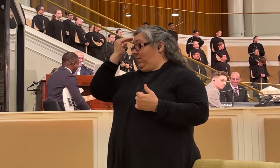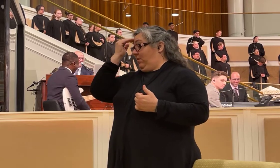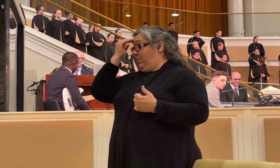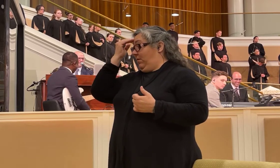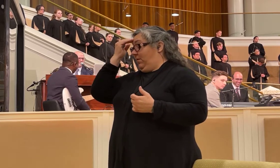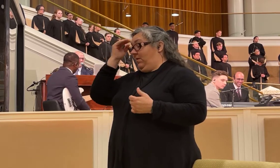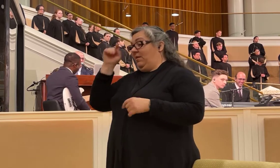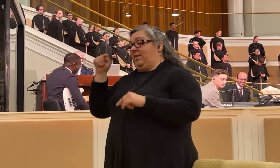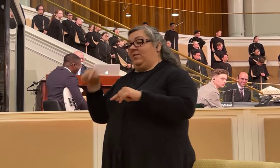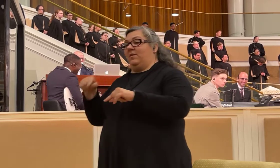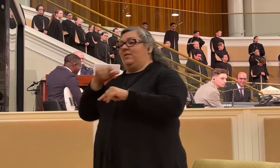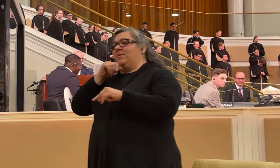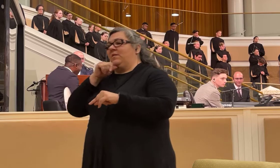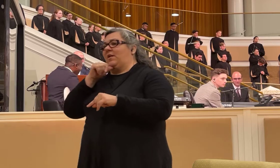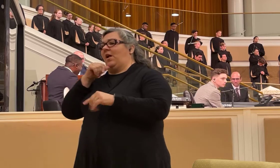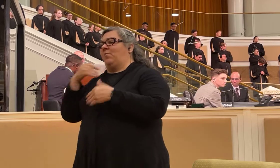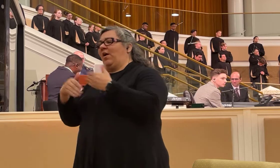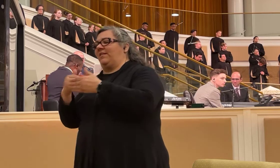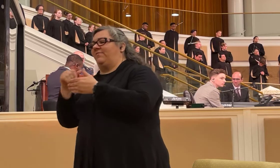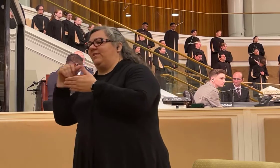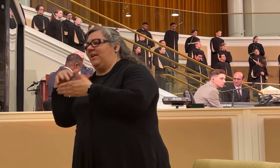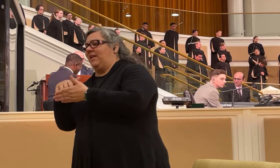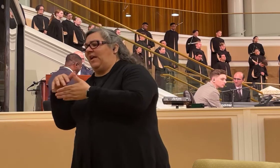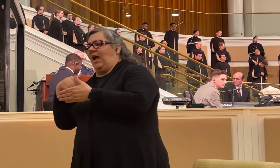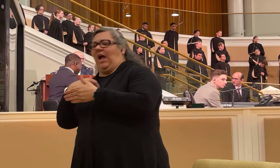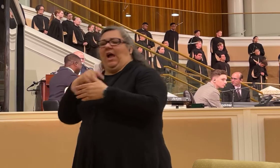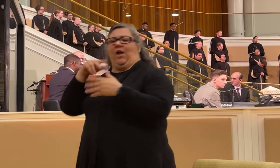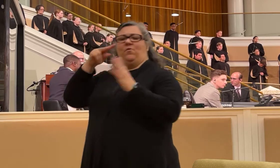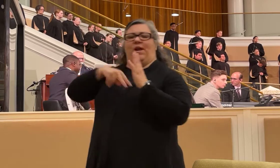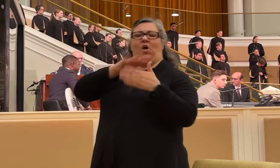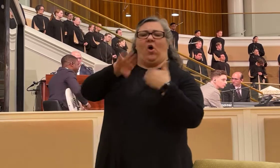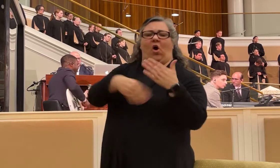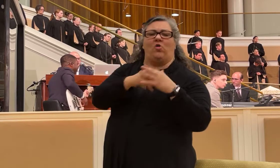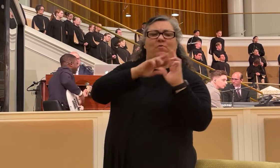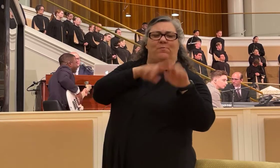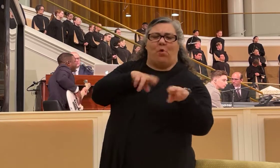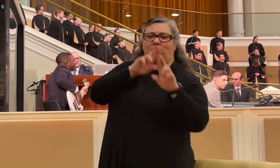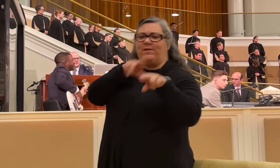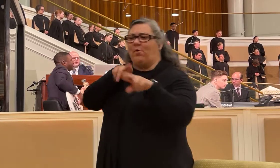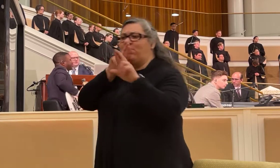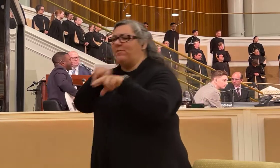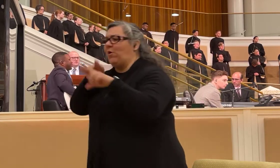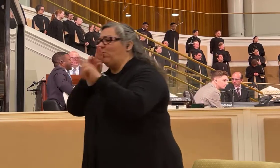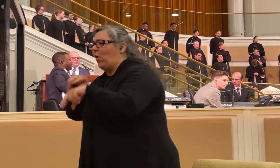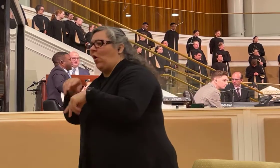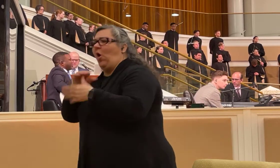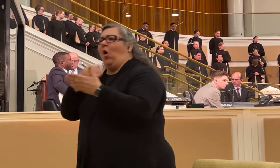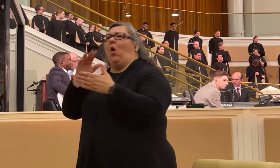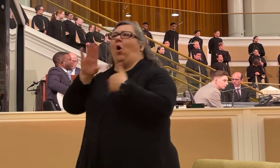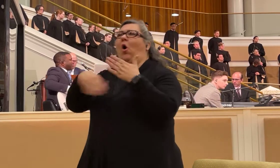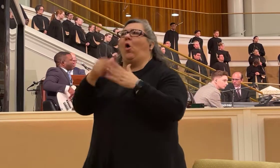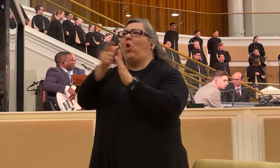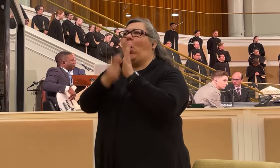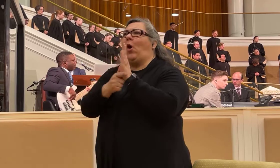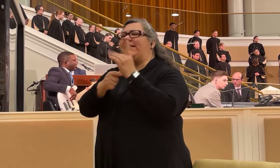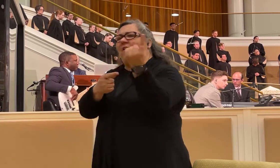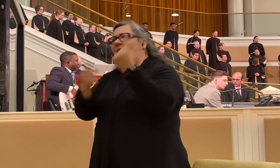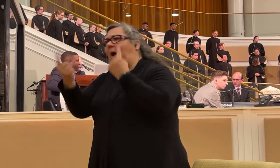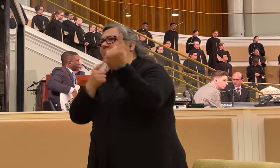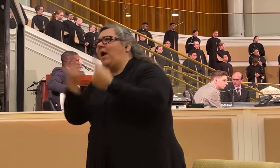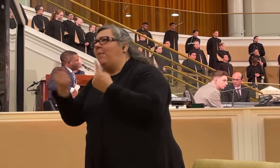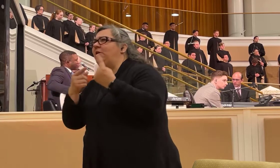not a process of study. Well, I read all the demographic reports. Well, I read about all the upcoming laws. Well, I read about all the